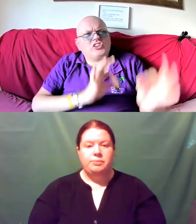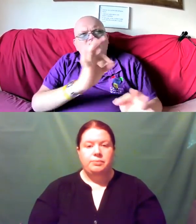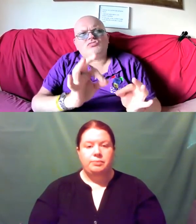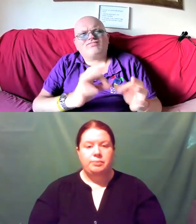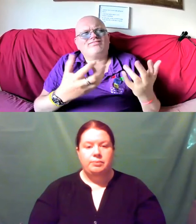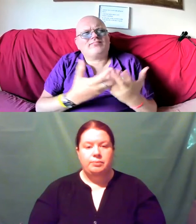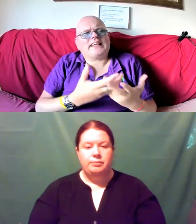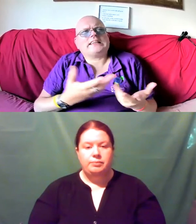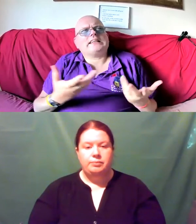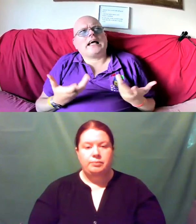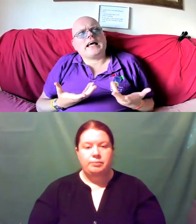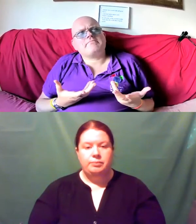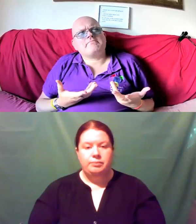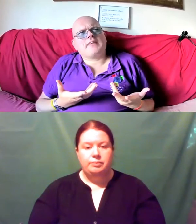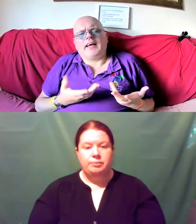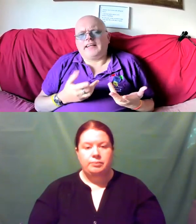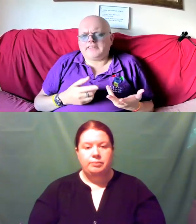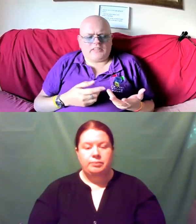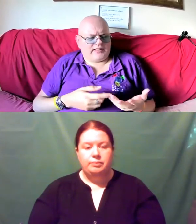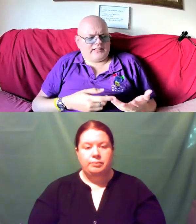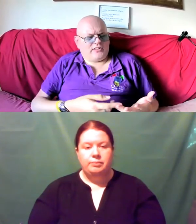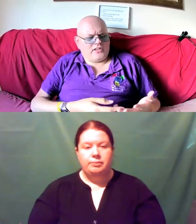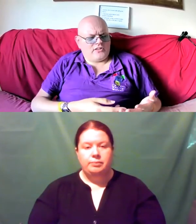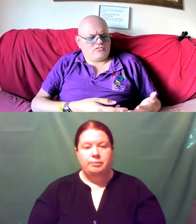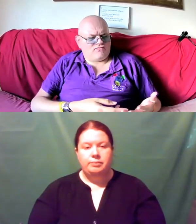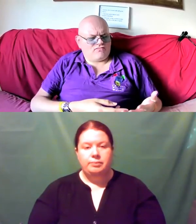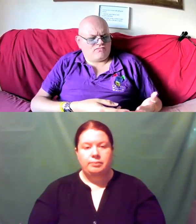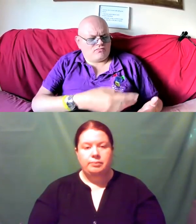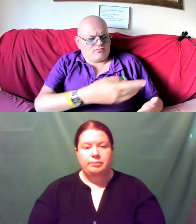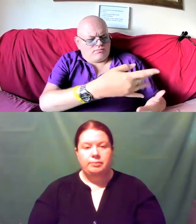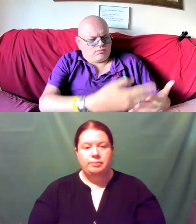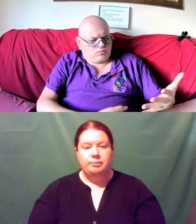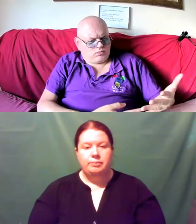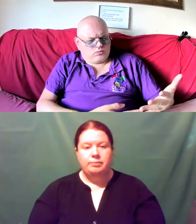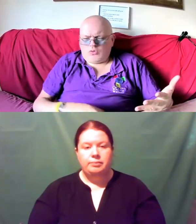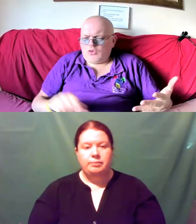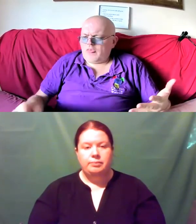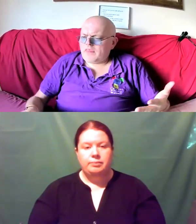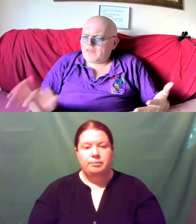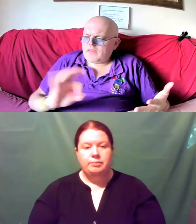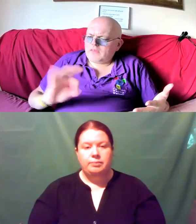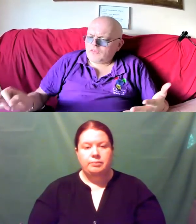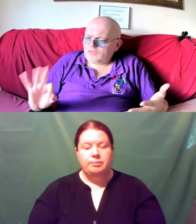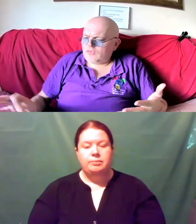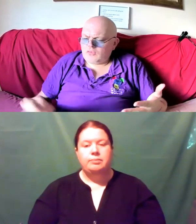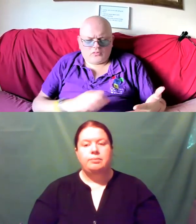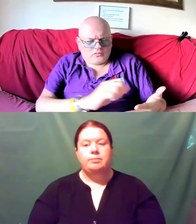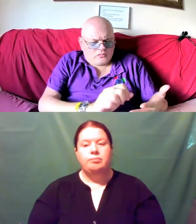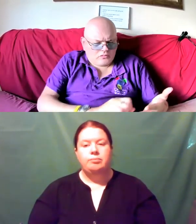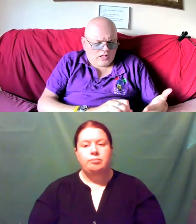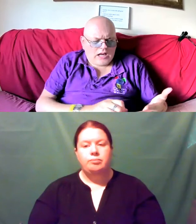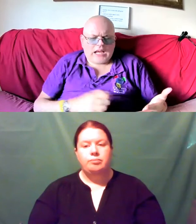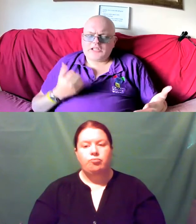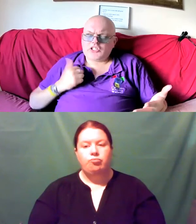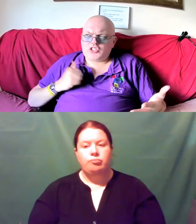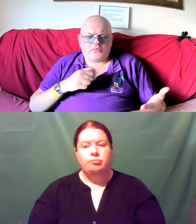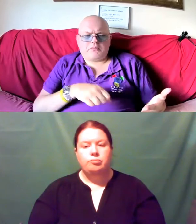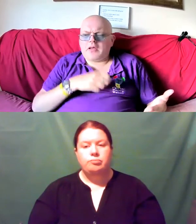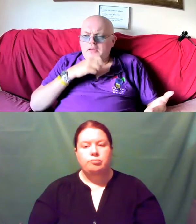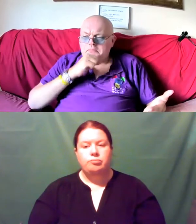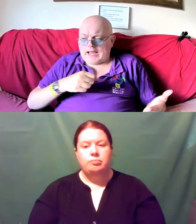looking at a young person and filling in a monitoring form, and because they've got a masculine name and masculine dress, assuming they're male, and vice